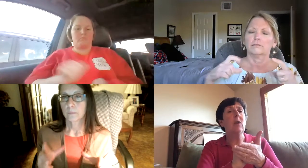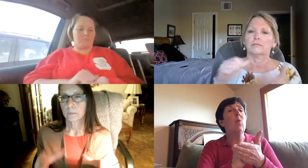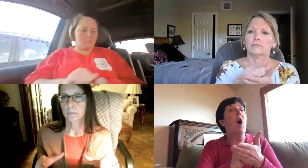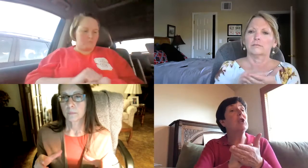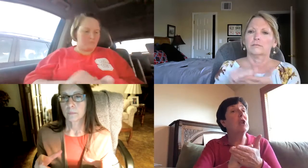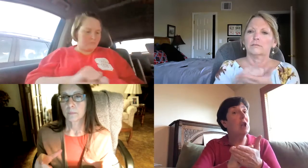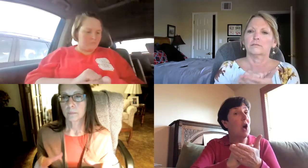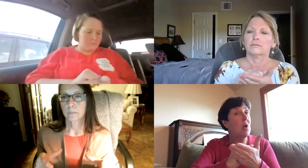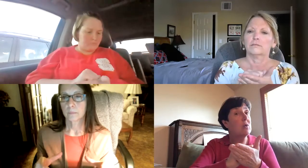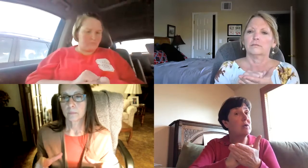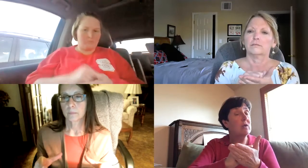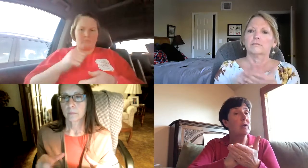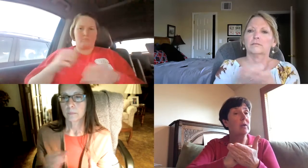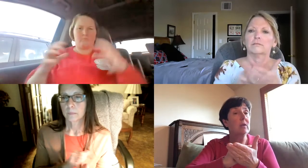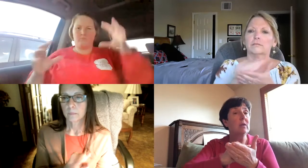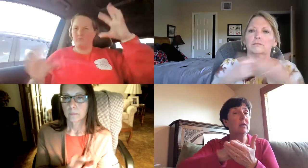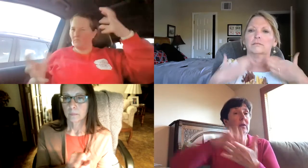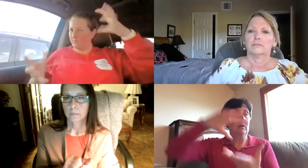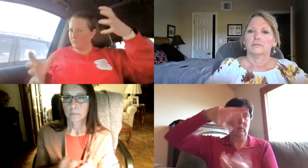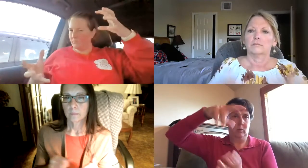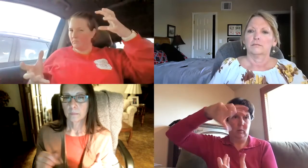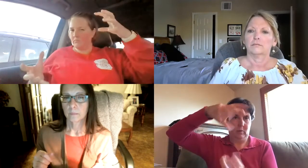and wash clothes.